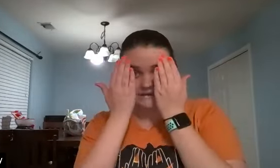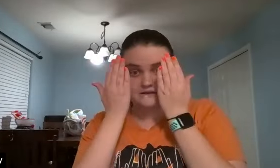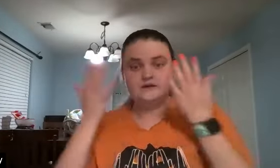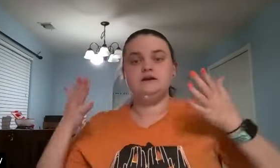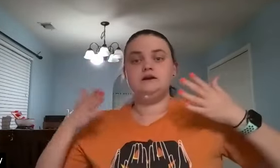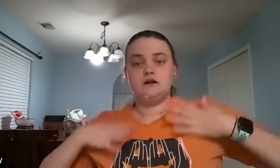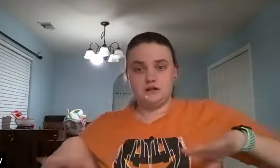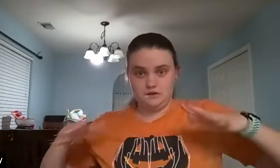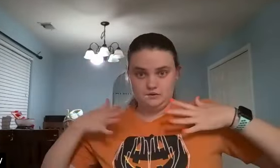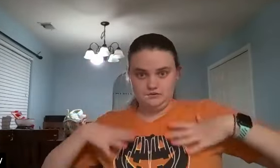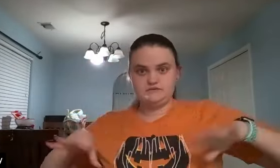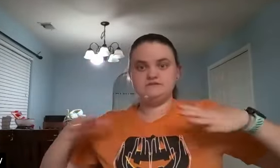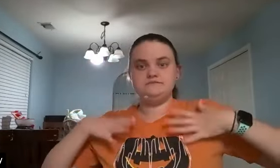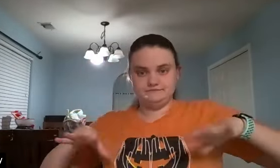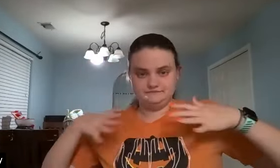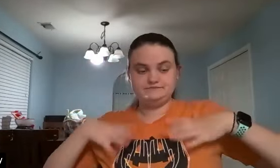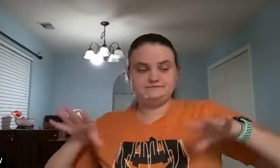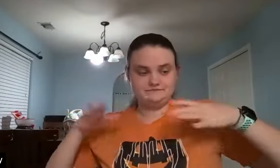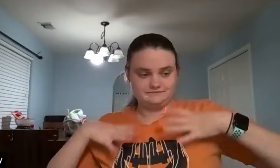Halloween clothes.